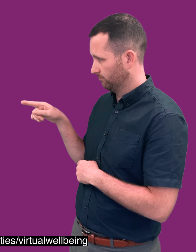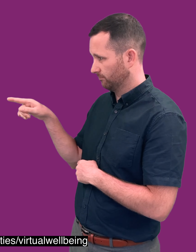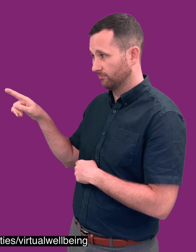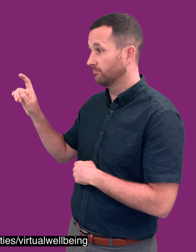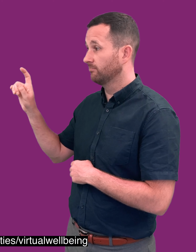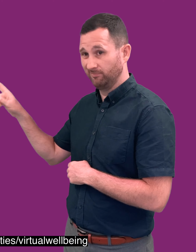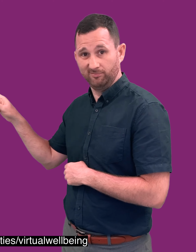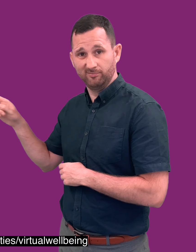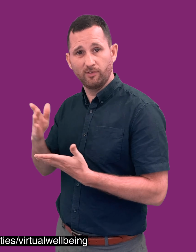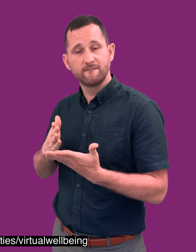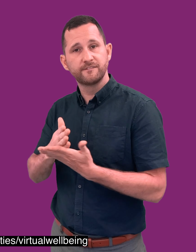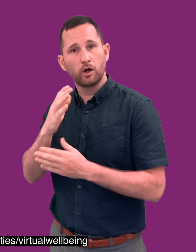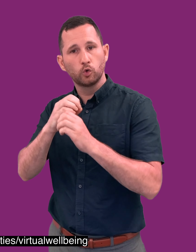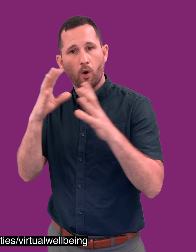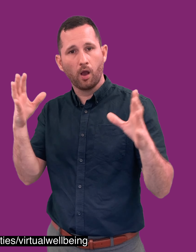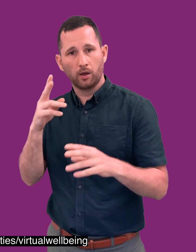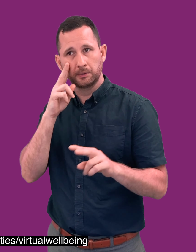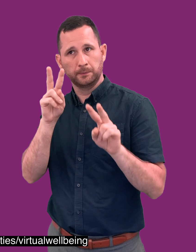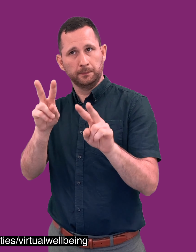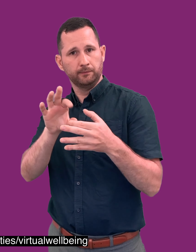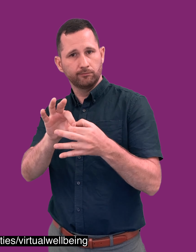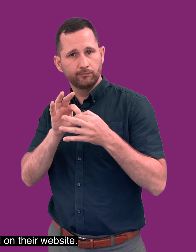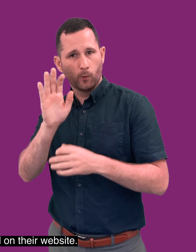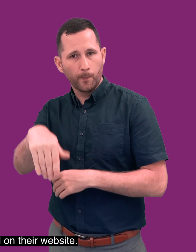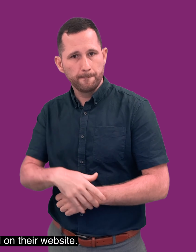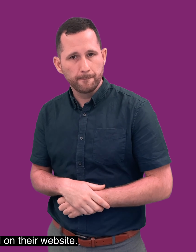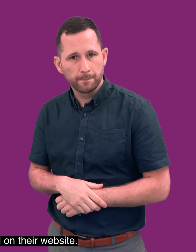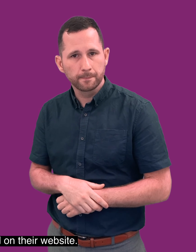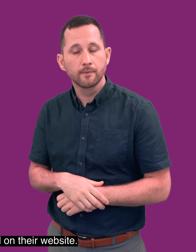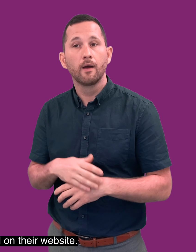tours.co.uk, activities/virtual wellbeing, or Sport England